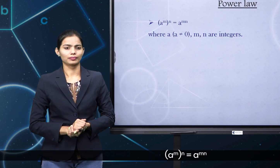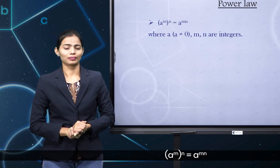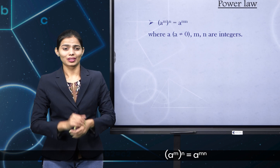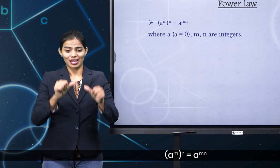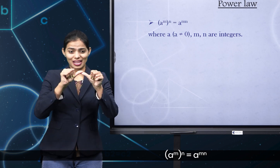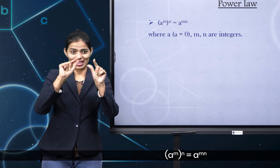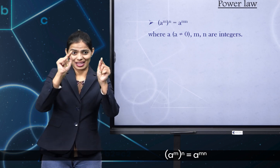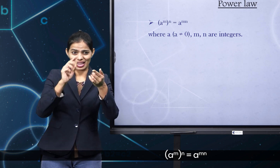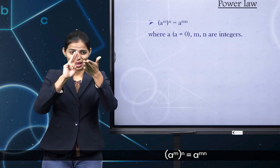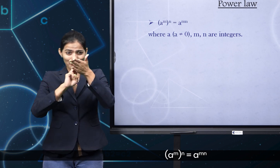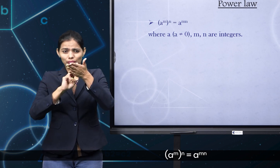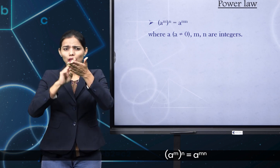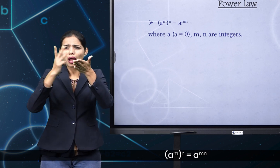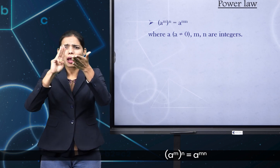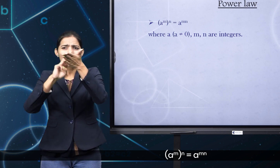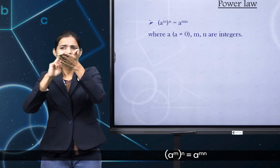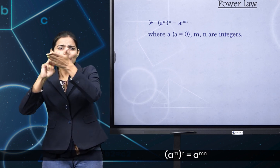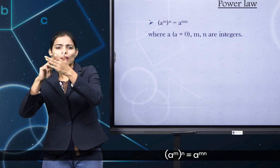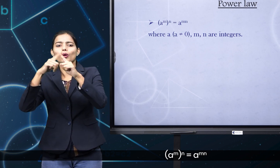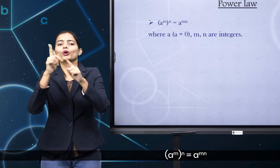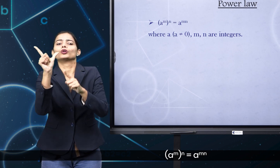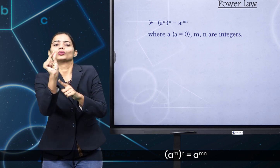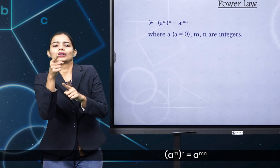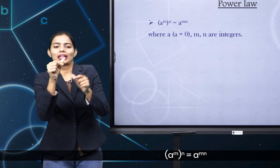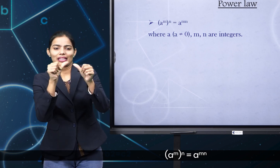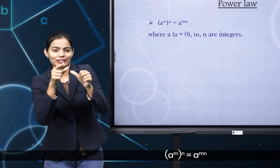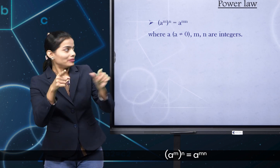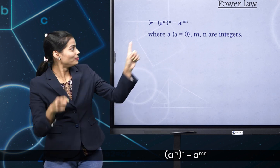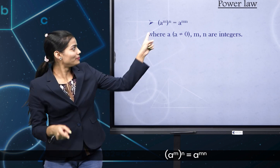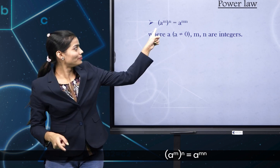A to the power m whole power n is equal to a to the power mn,